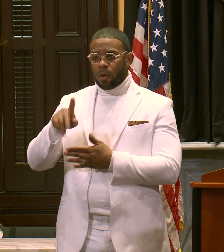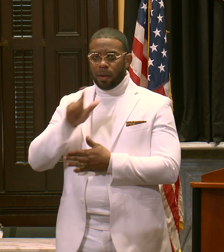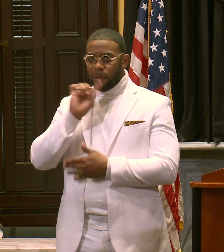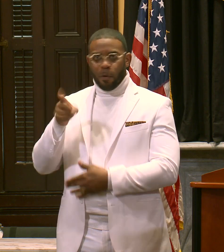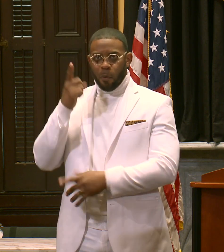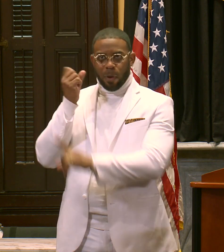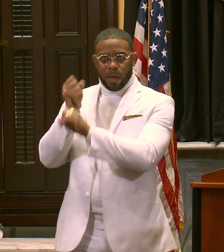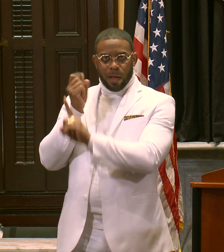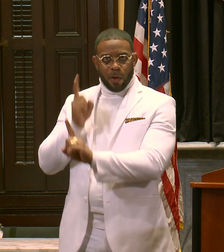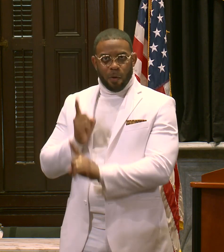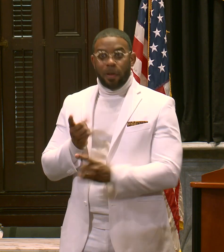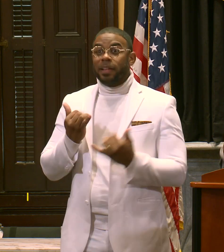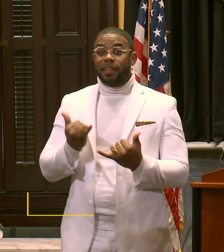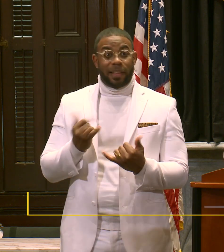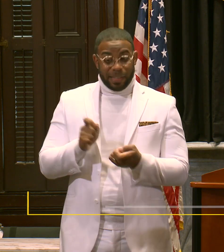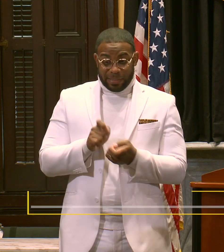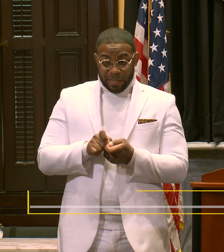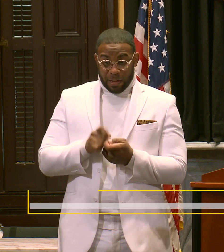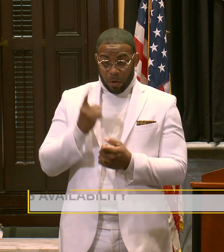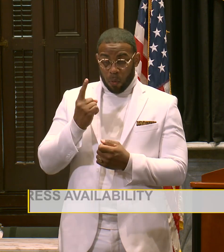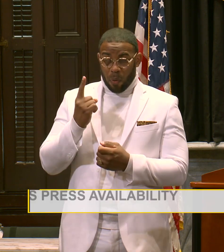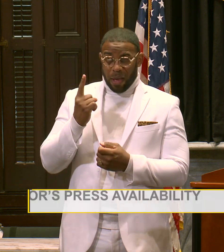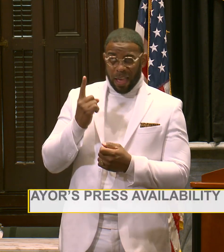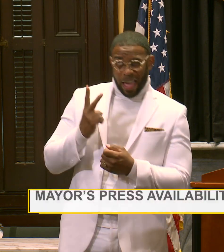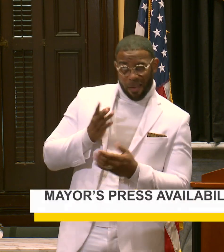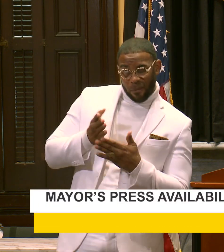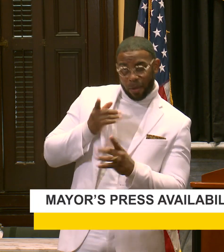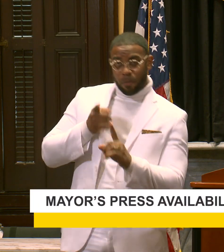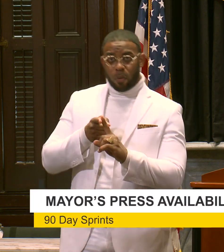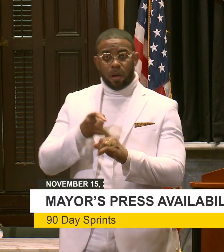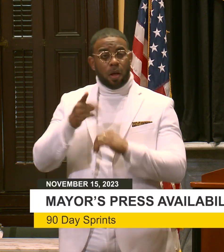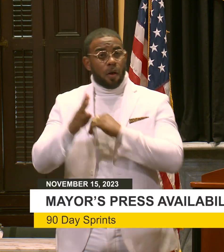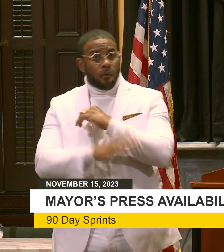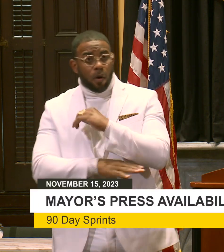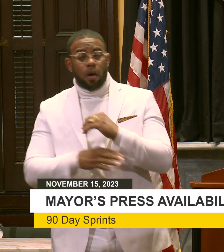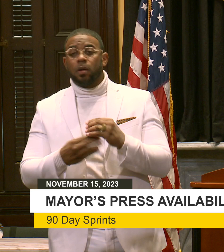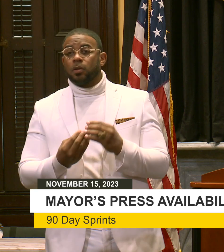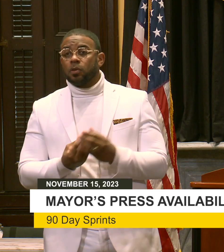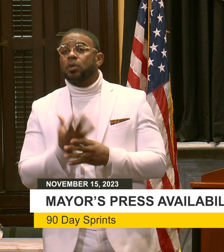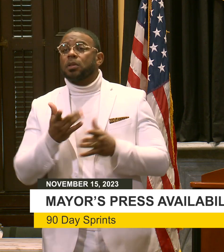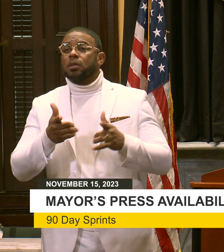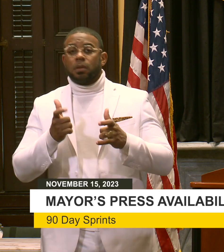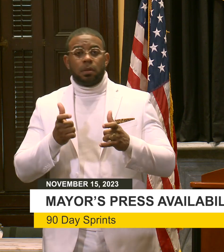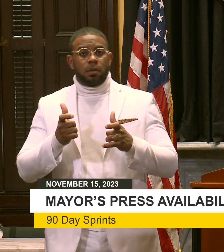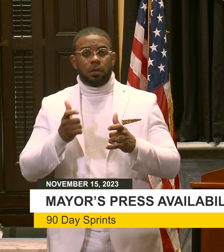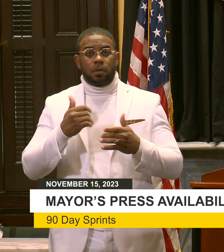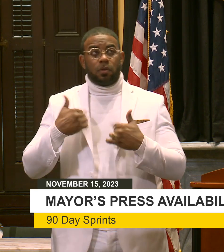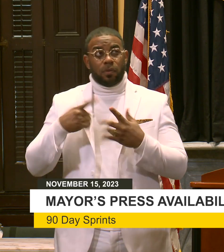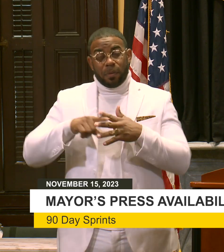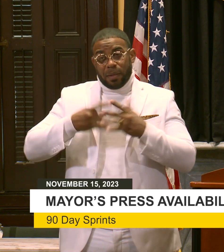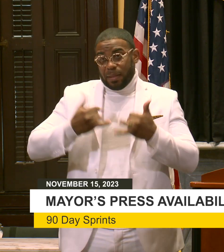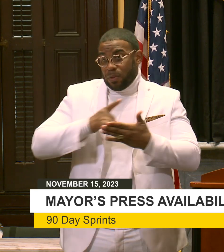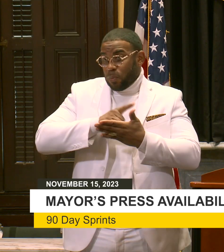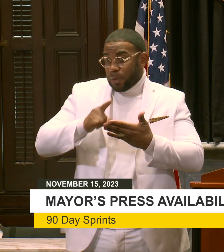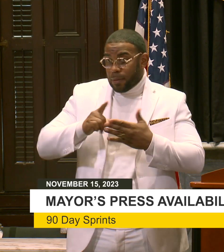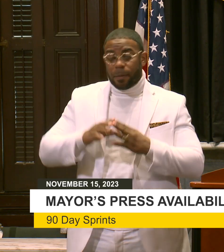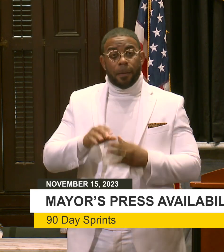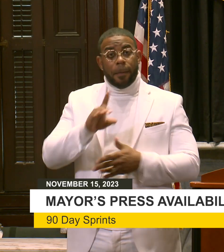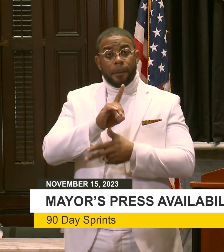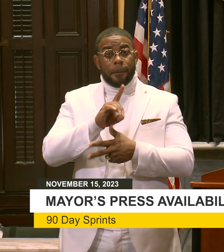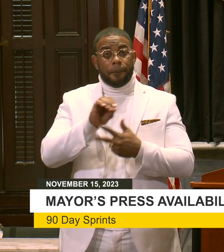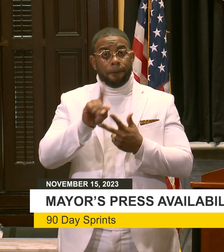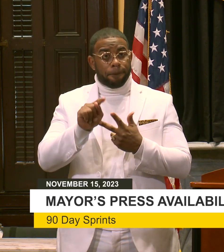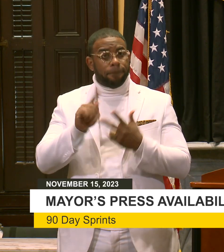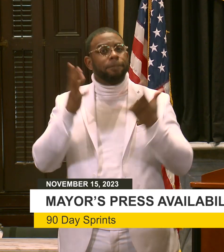their goals. Today is exactly one halfway point of the Fall Sprints Initiative, and so far at the beginning of this week, DOT